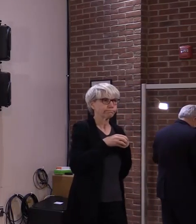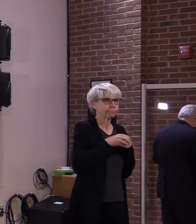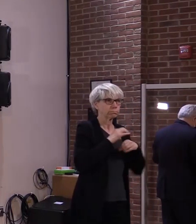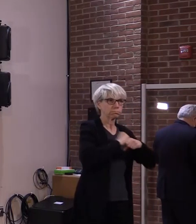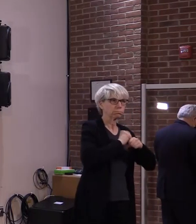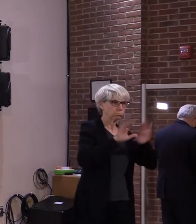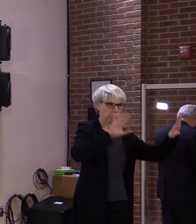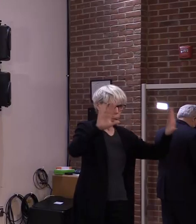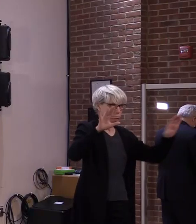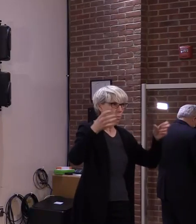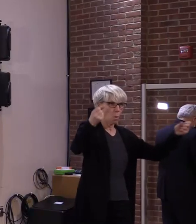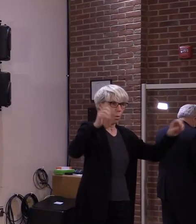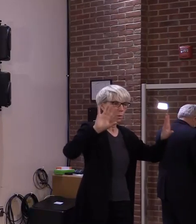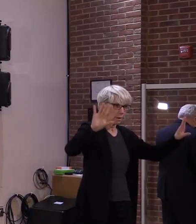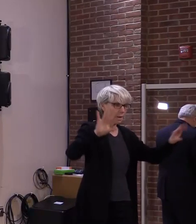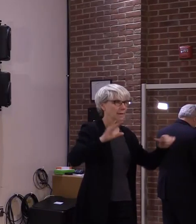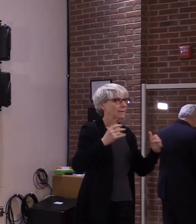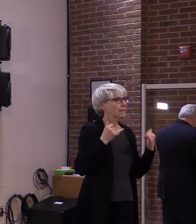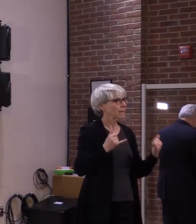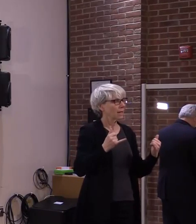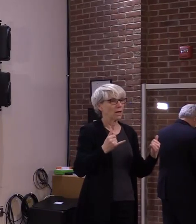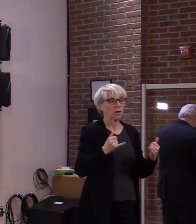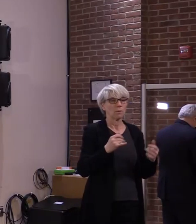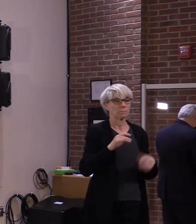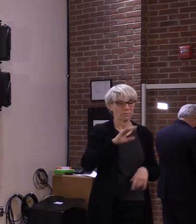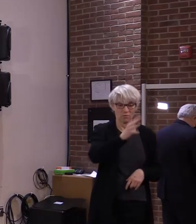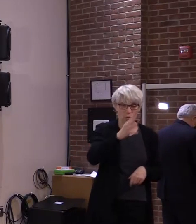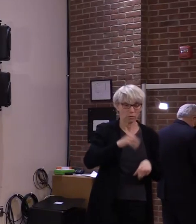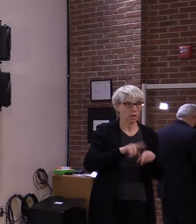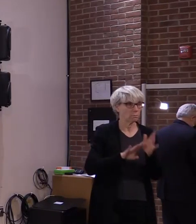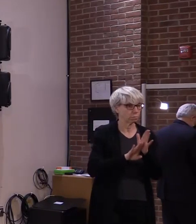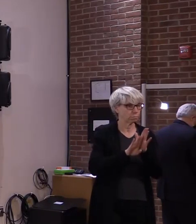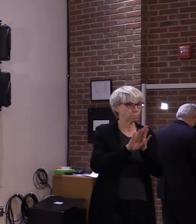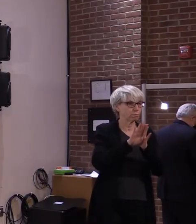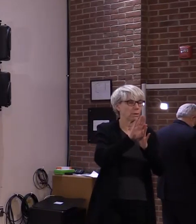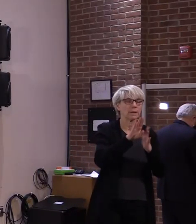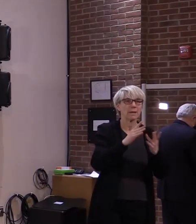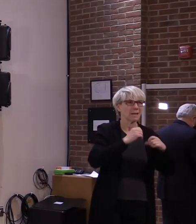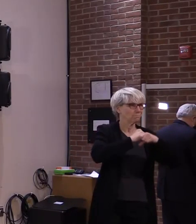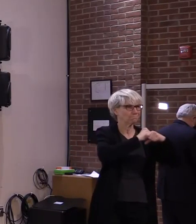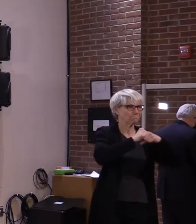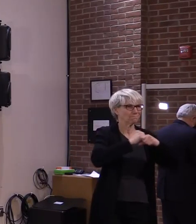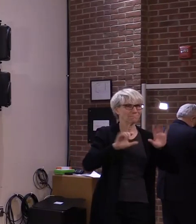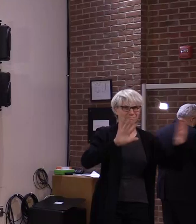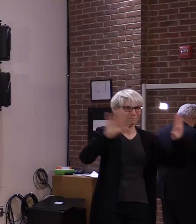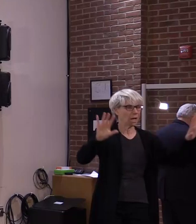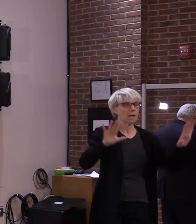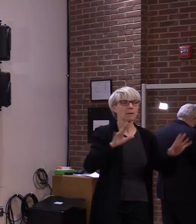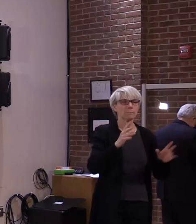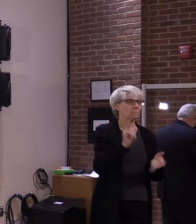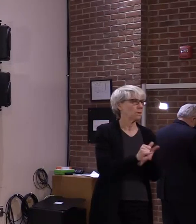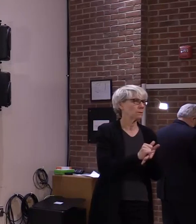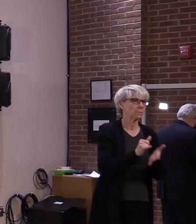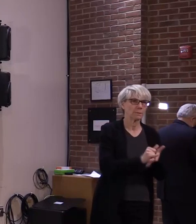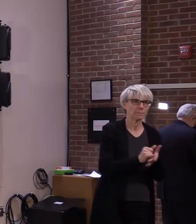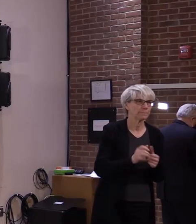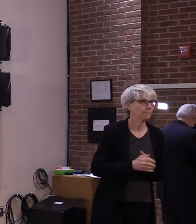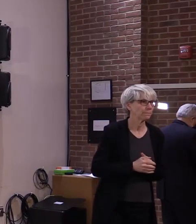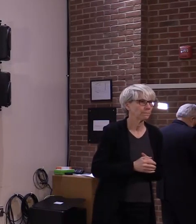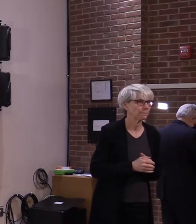surge impacting the Northeast, that is just not possible. We also know, because we've all felt